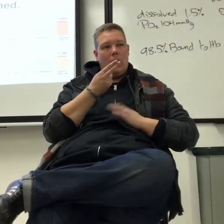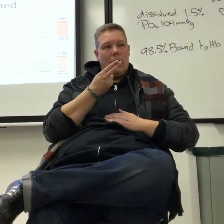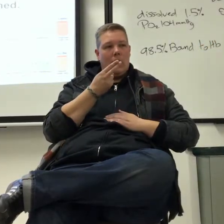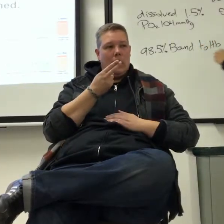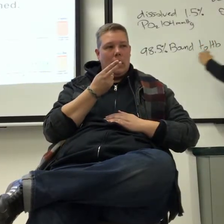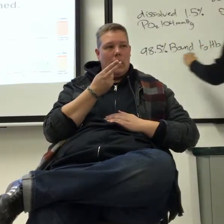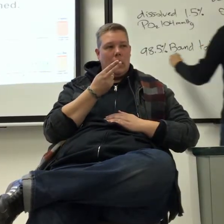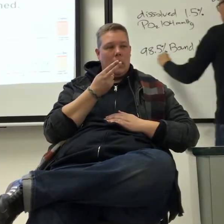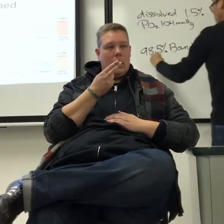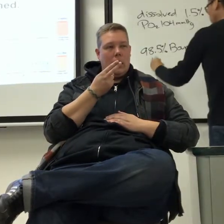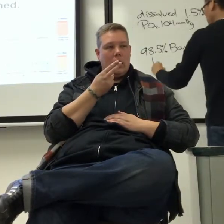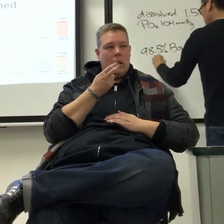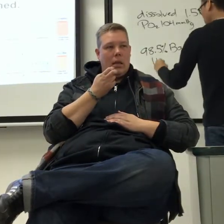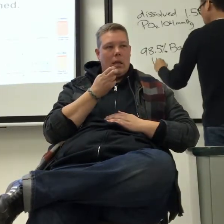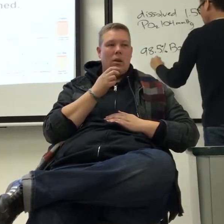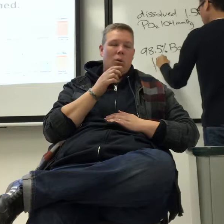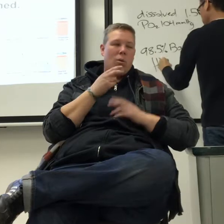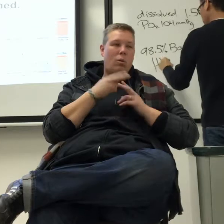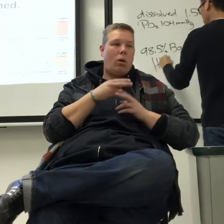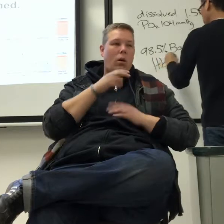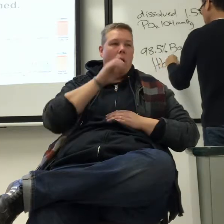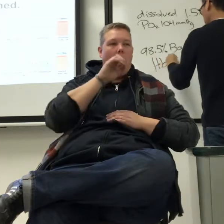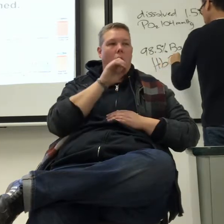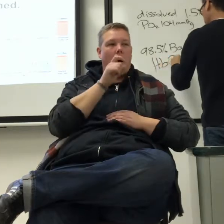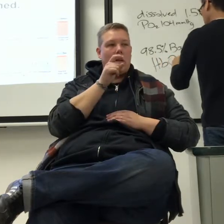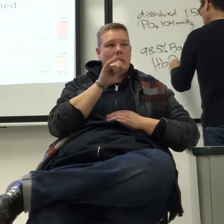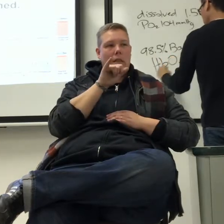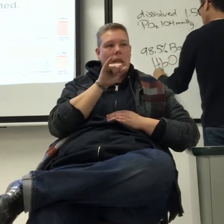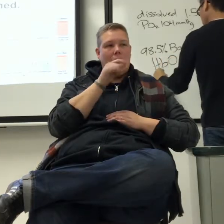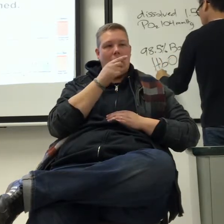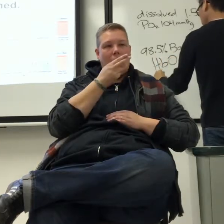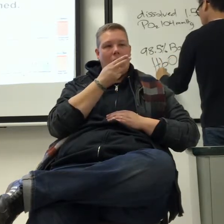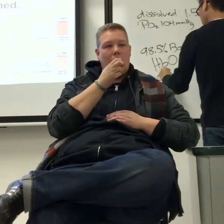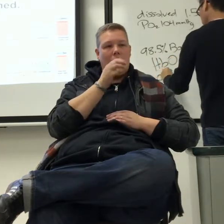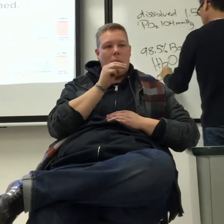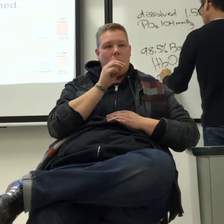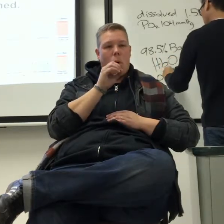Remember we call that oxyhemoglobin, HbO2.